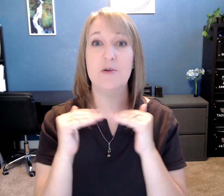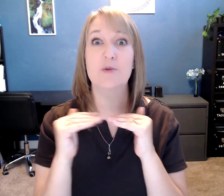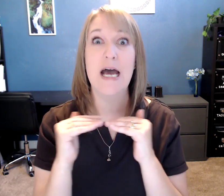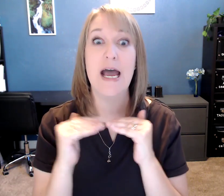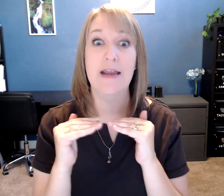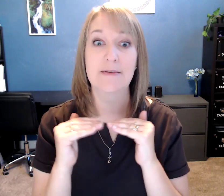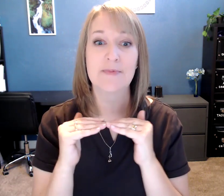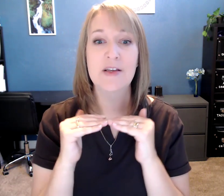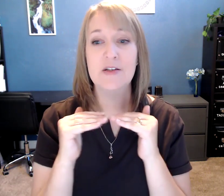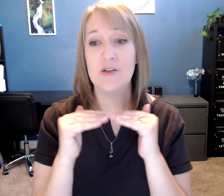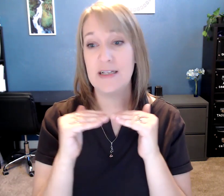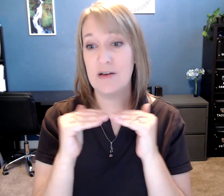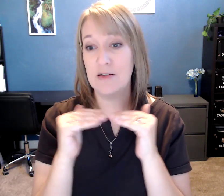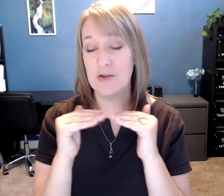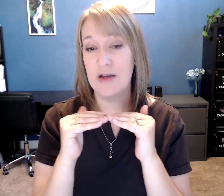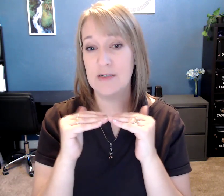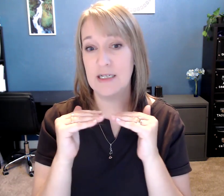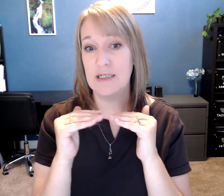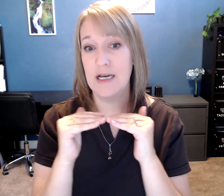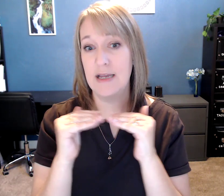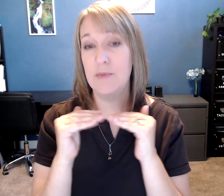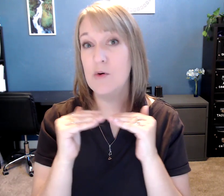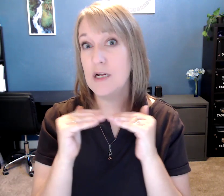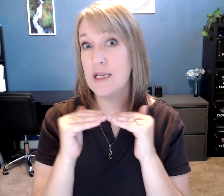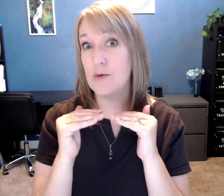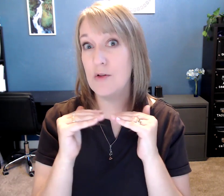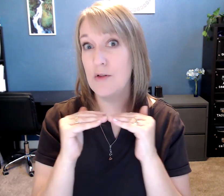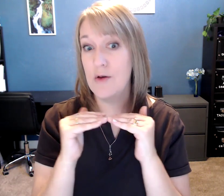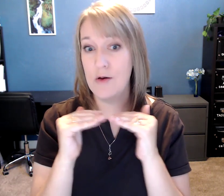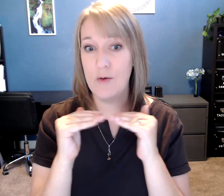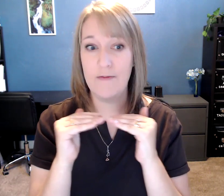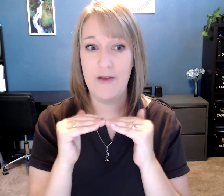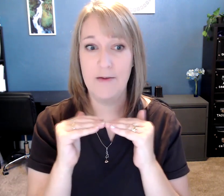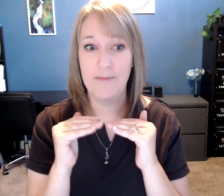you tied. So that's also how you sign tie or equal or fair.